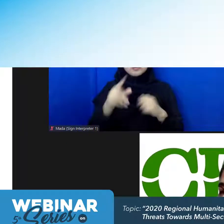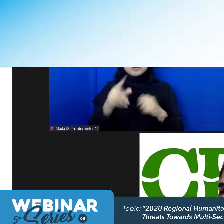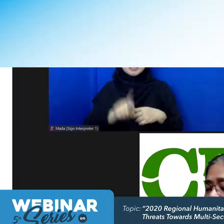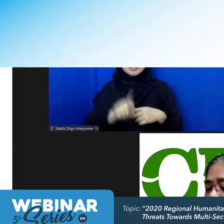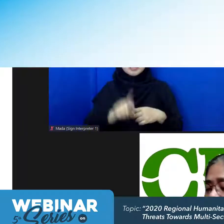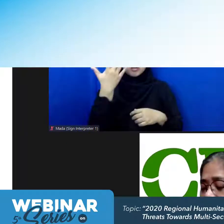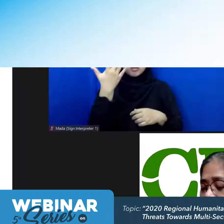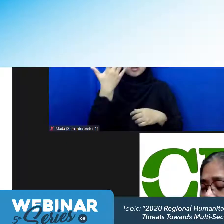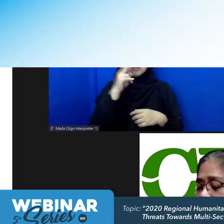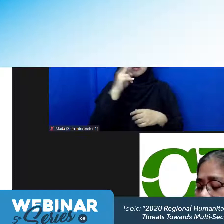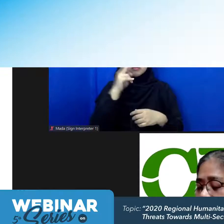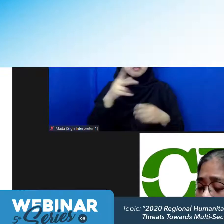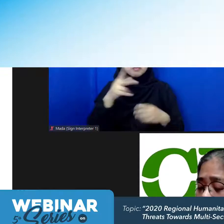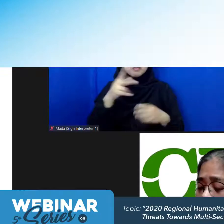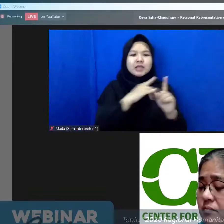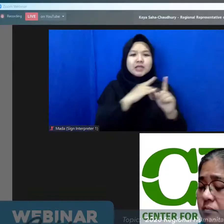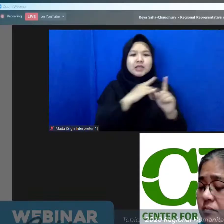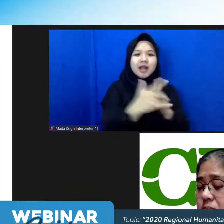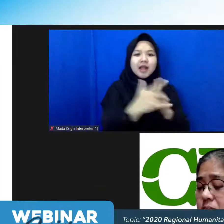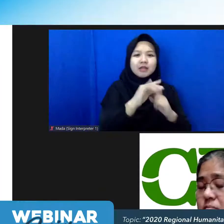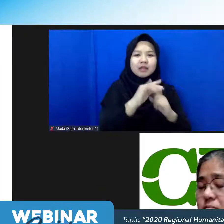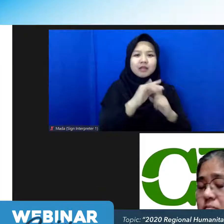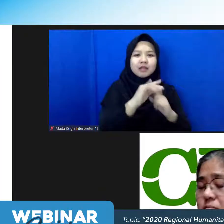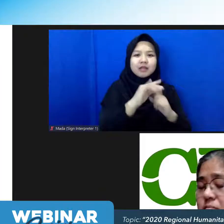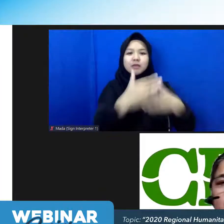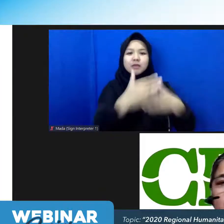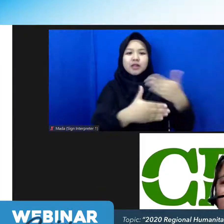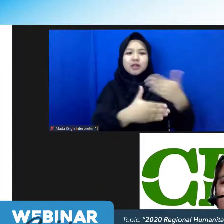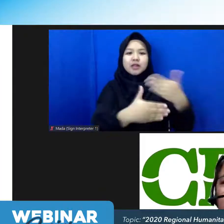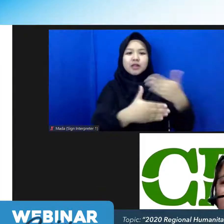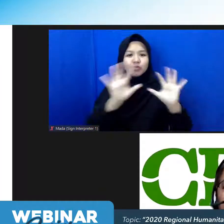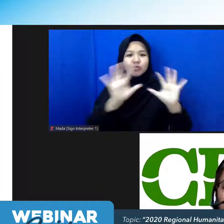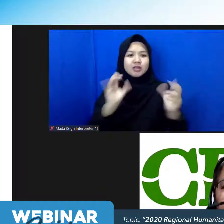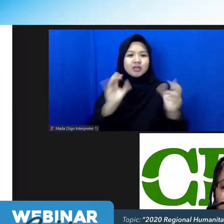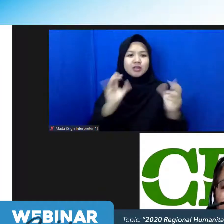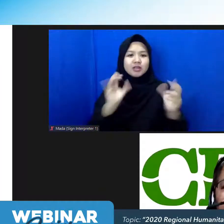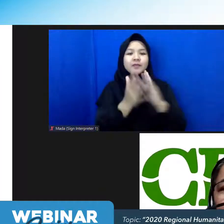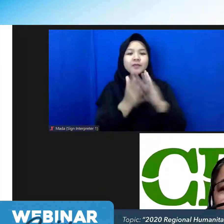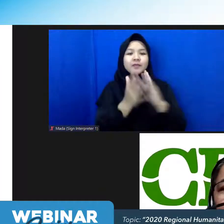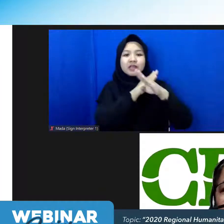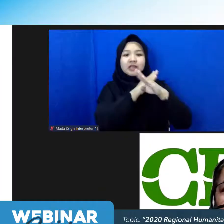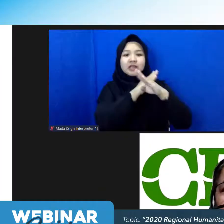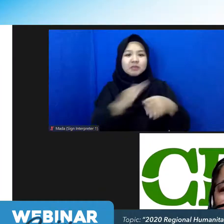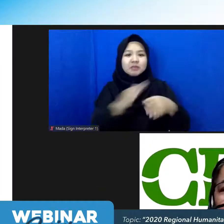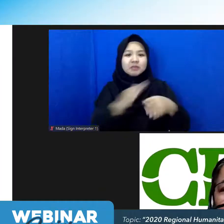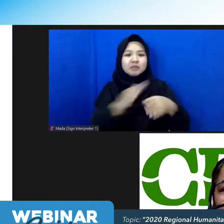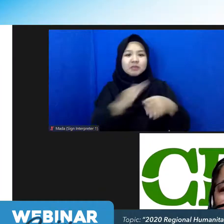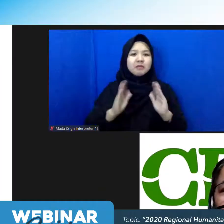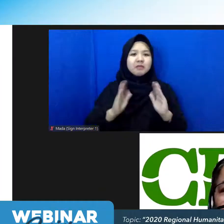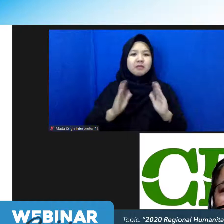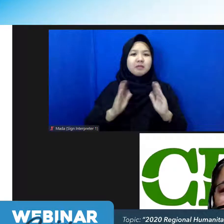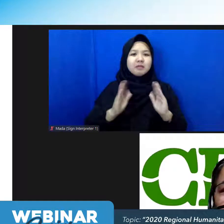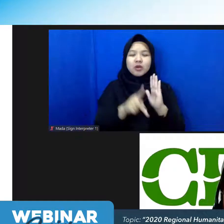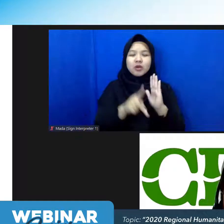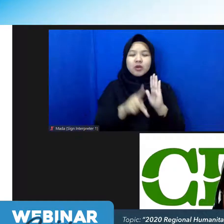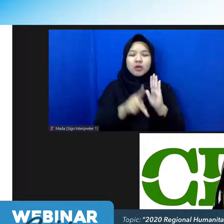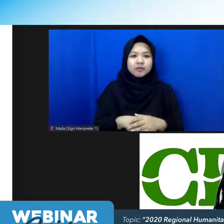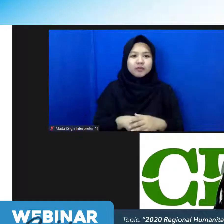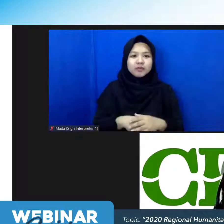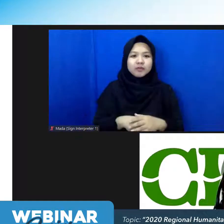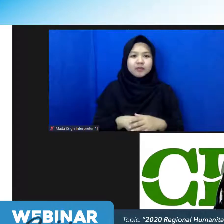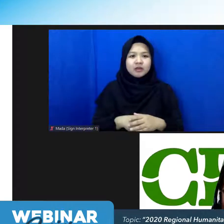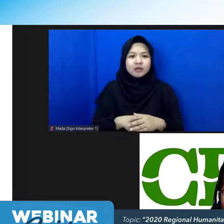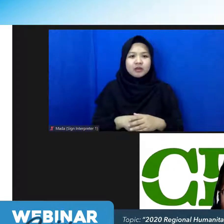see for communities in implementing multi-hazard, mitigation and preparedness programs, and what are